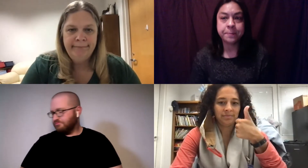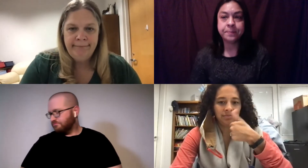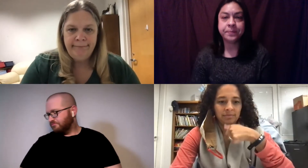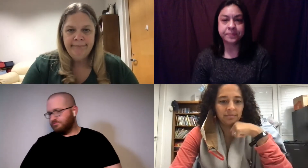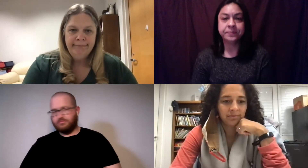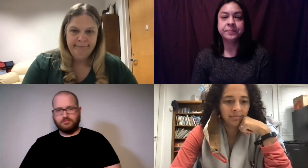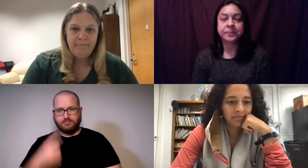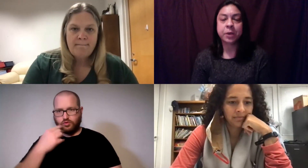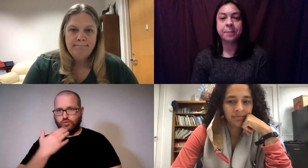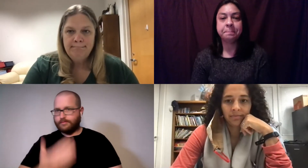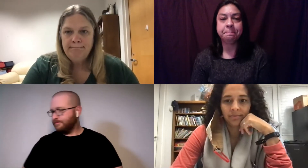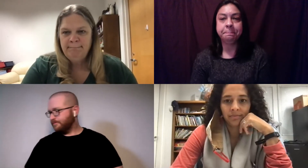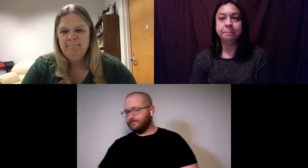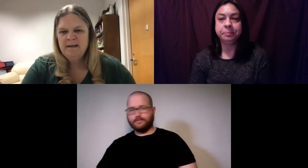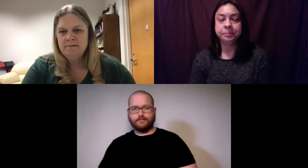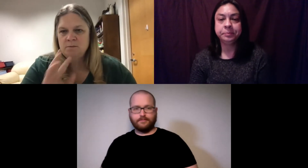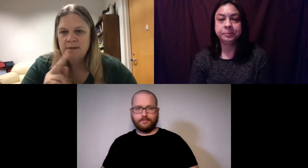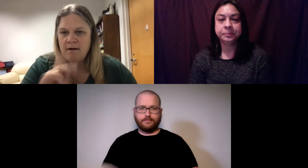way. Okay.